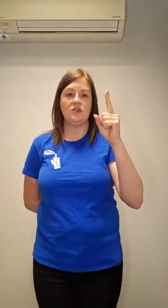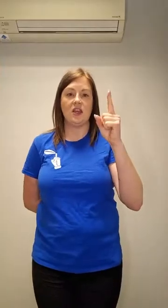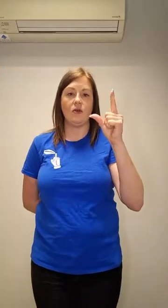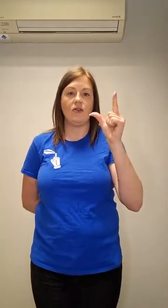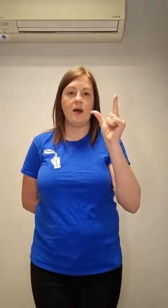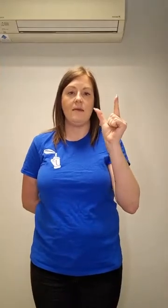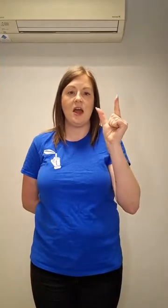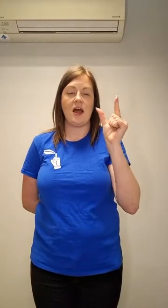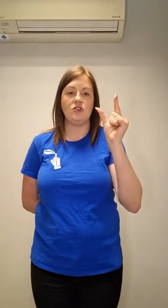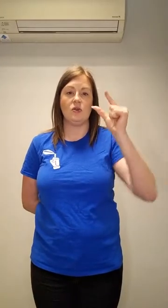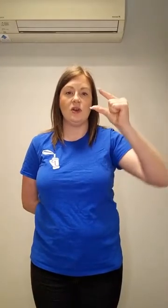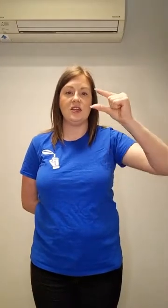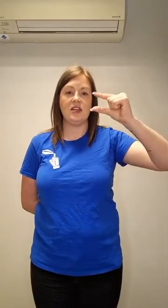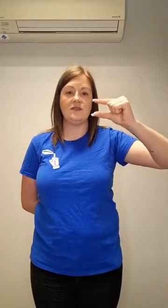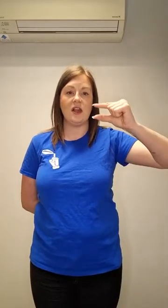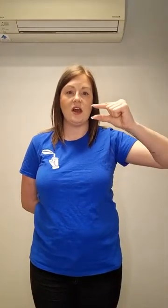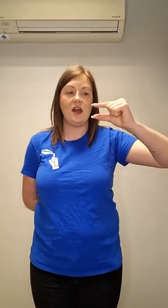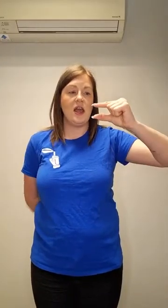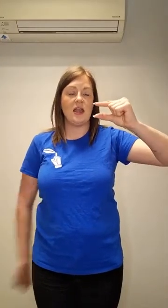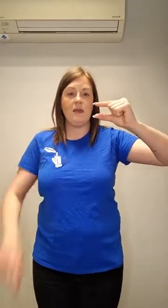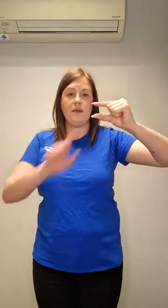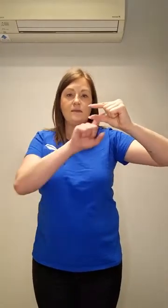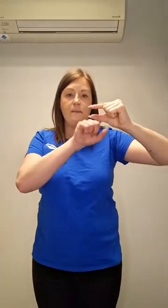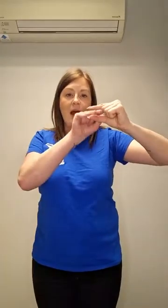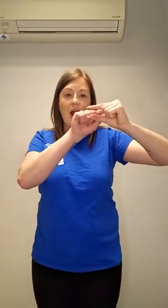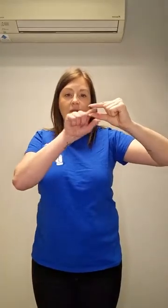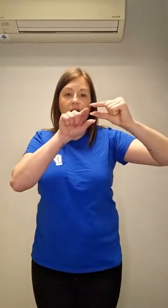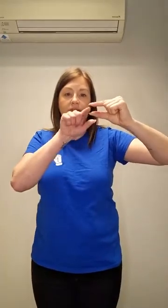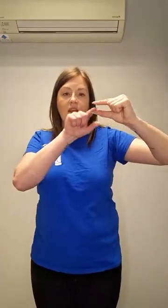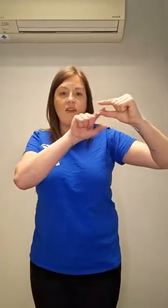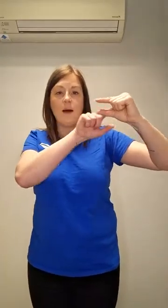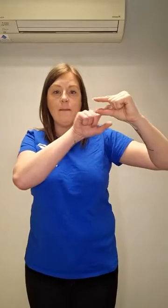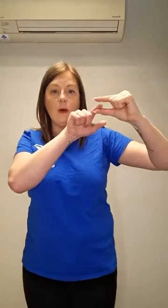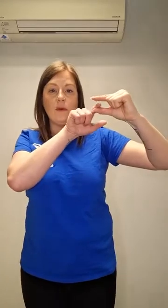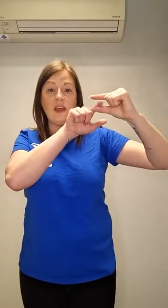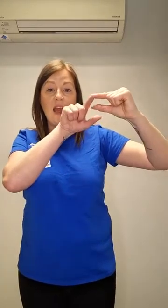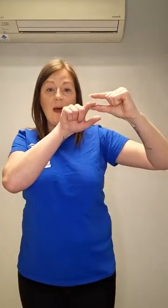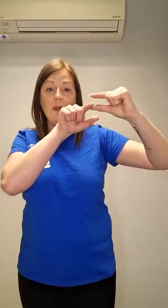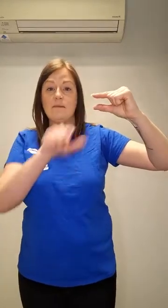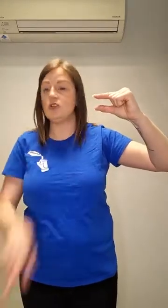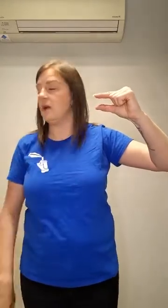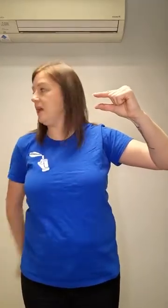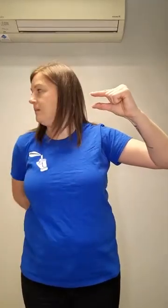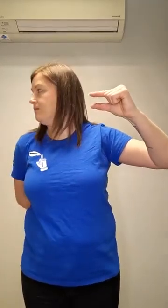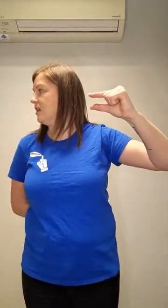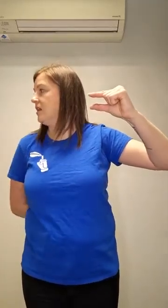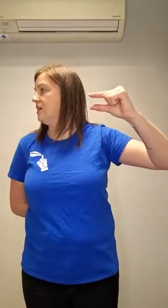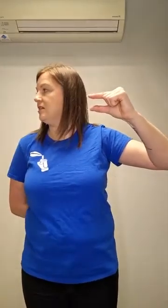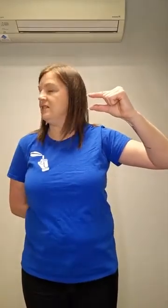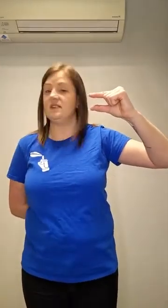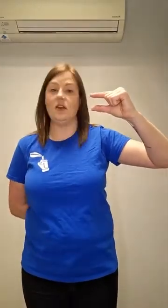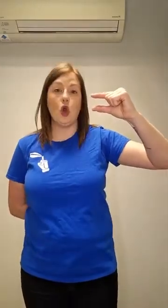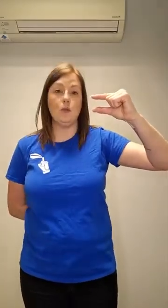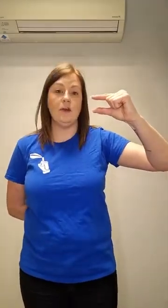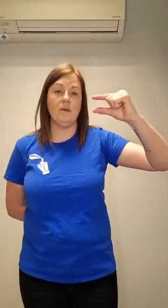take your thumb and your index finger, keep those parallel together, but with a gap in between. This is an open